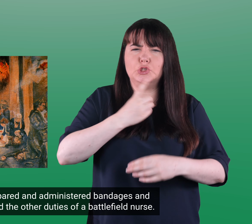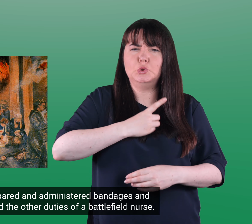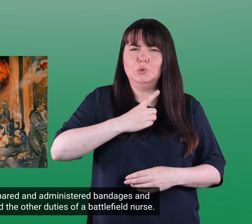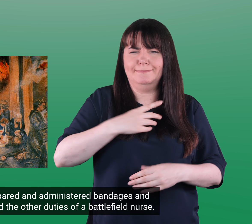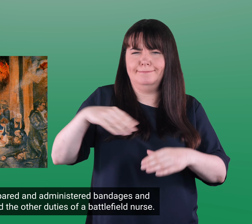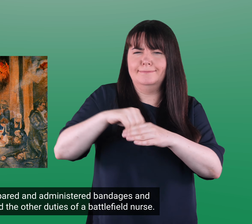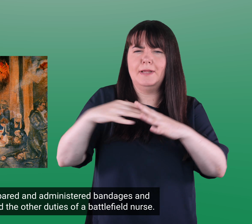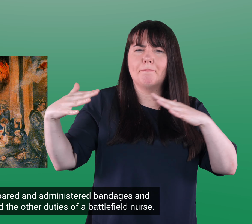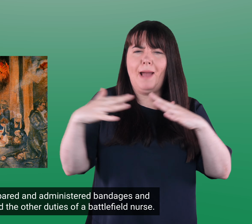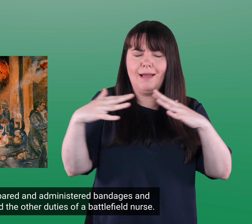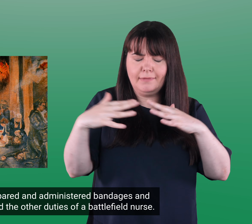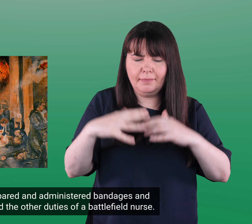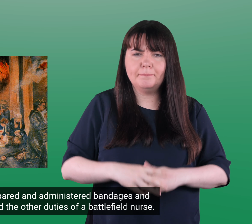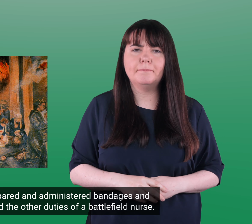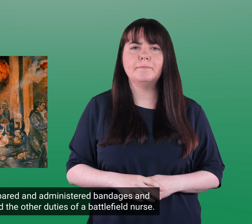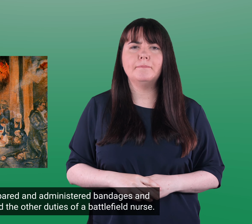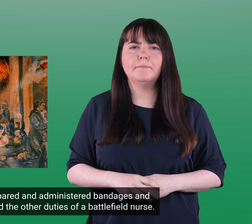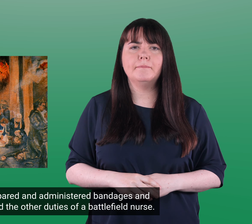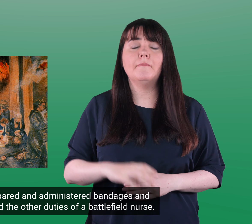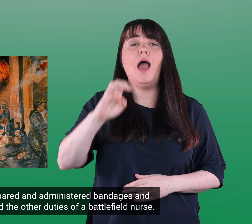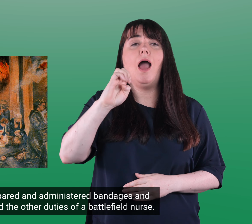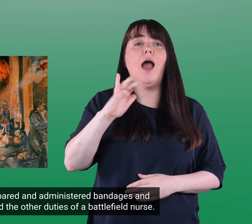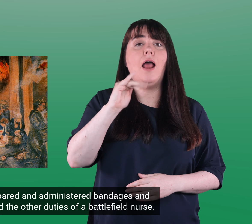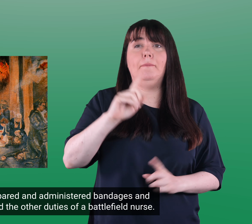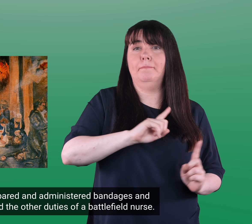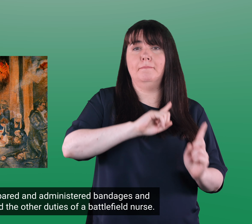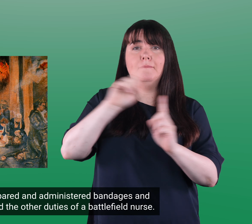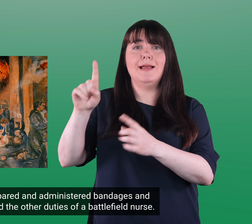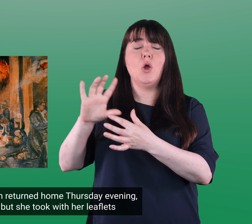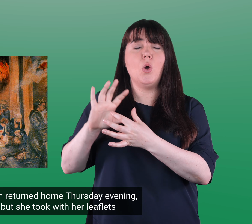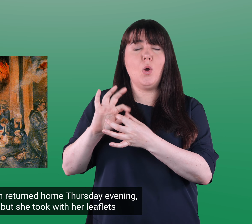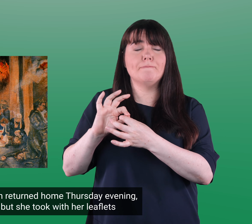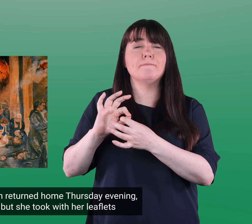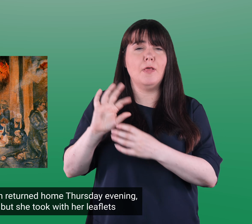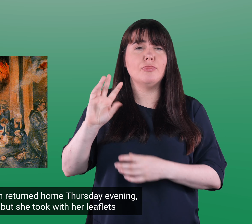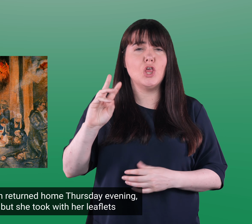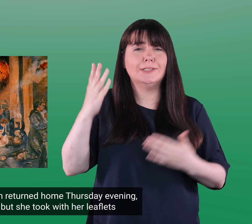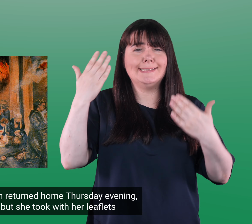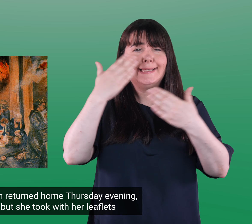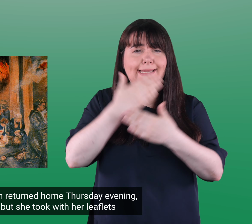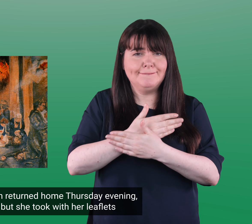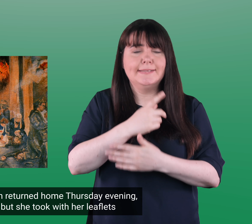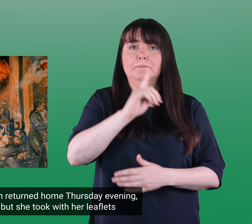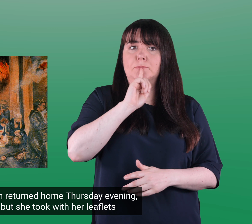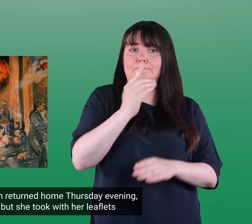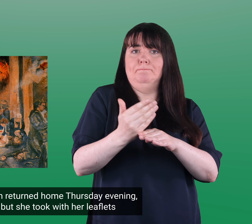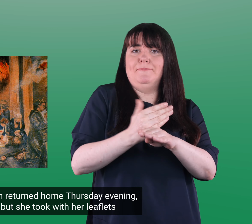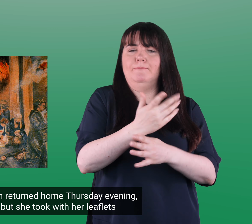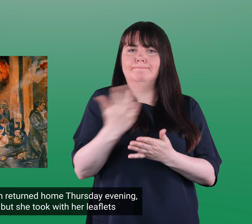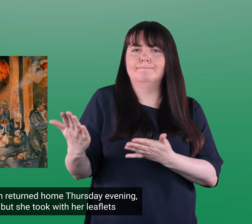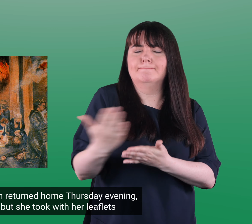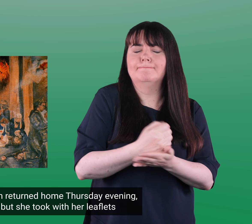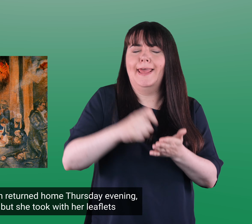other duties of a battlefield nurse. Eileen returned home Thursday evening, but she took with